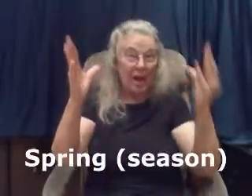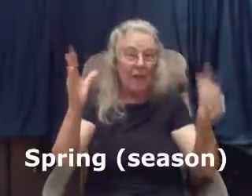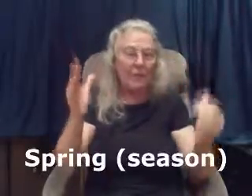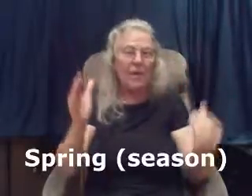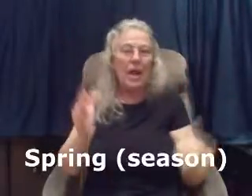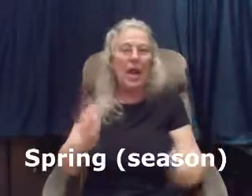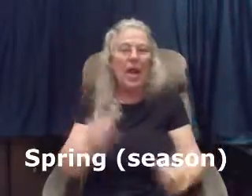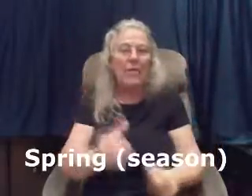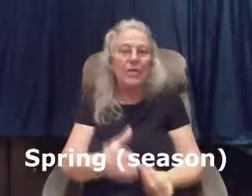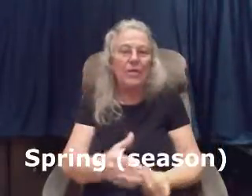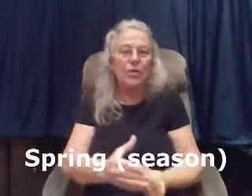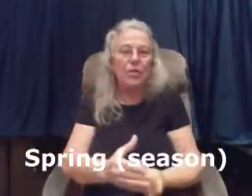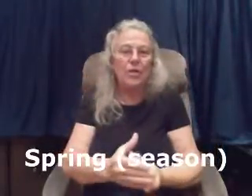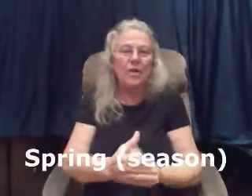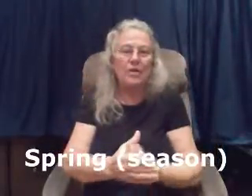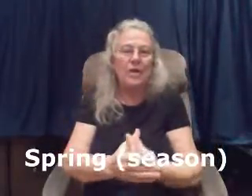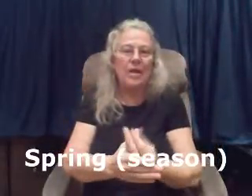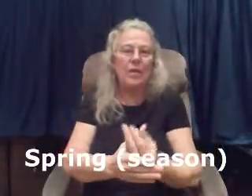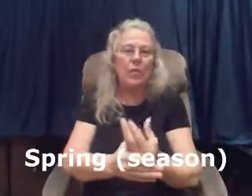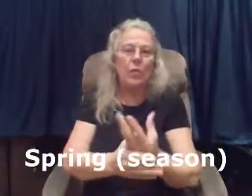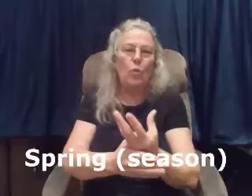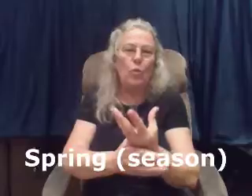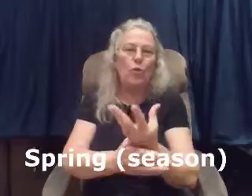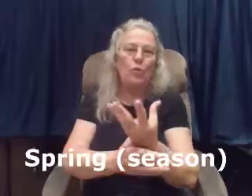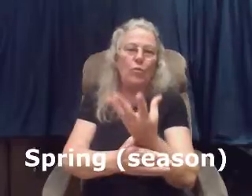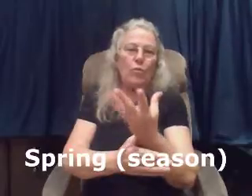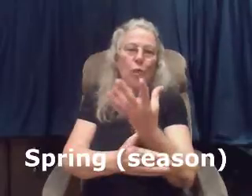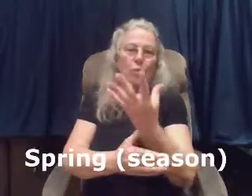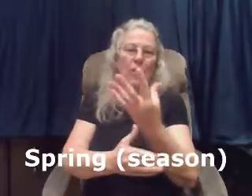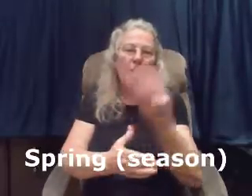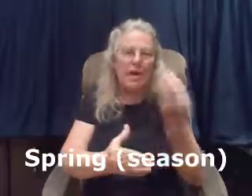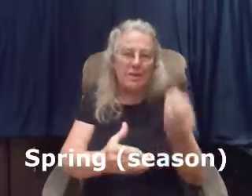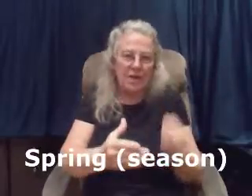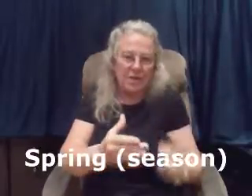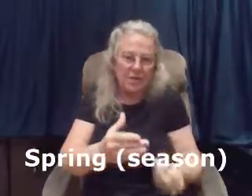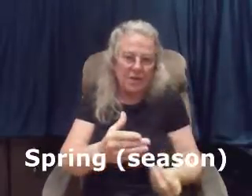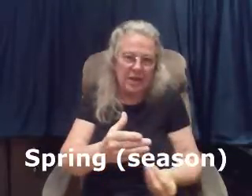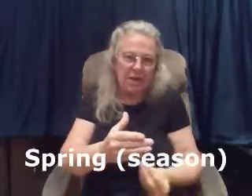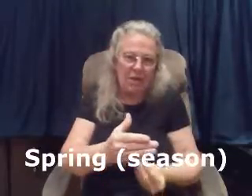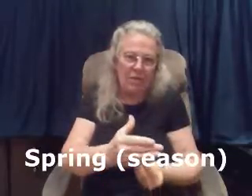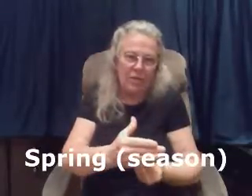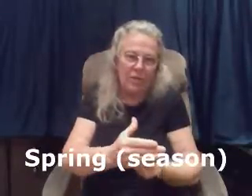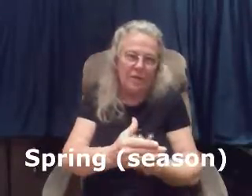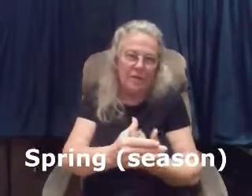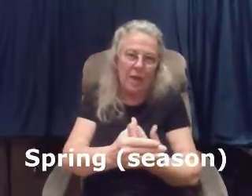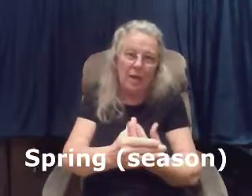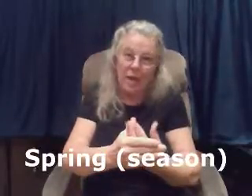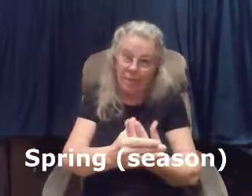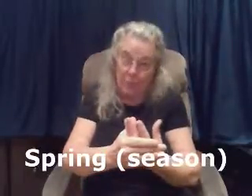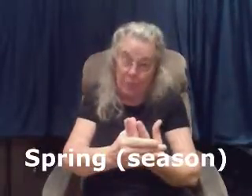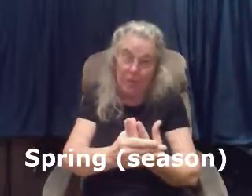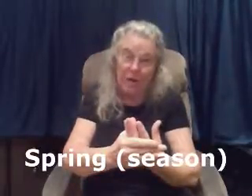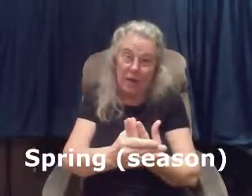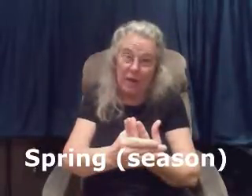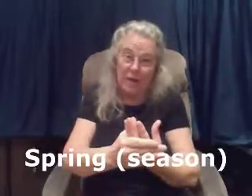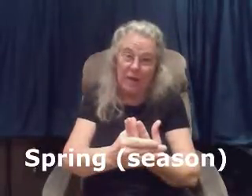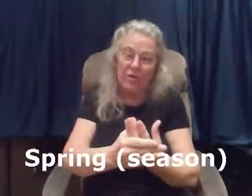Springtime, and there you're going to see the word growth. It's like you see all the things coming up from the ground like you did